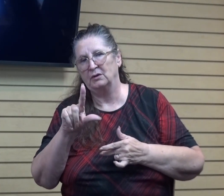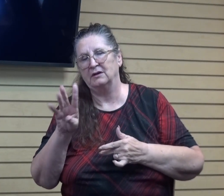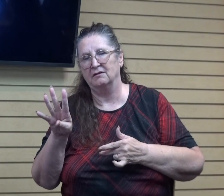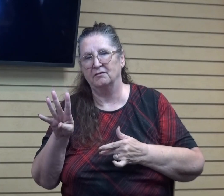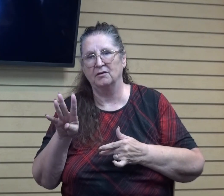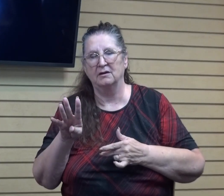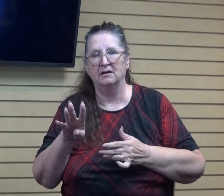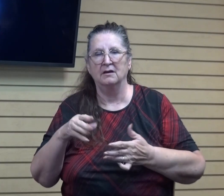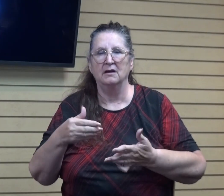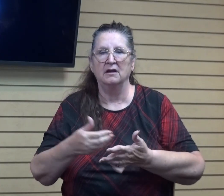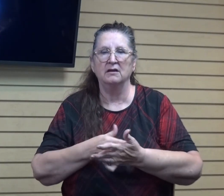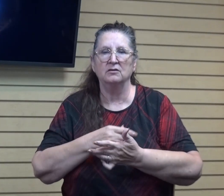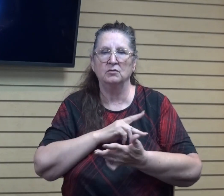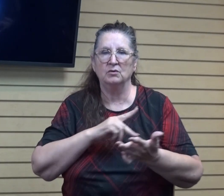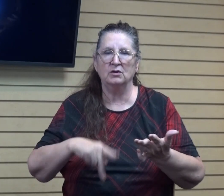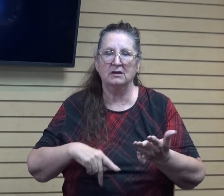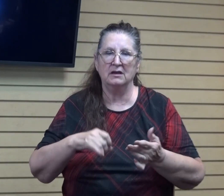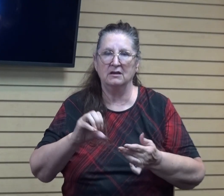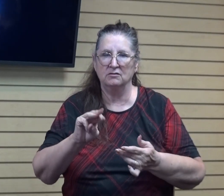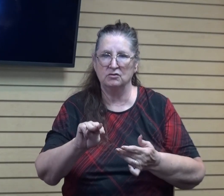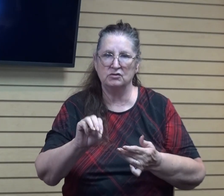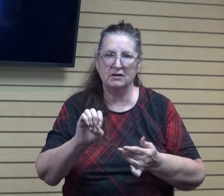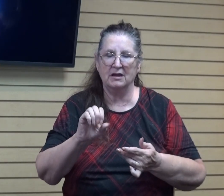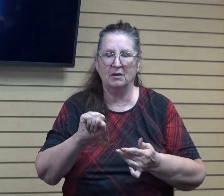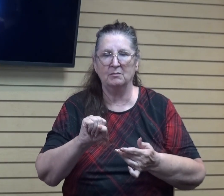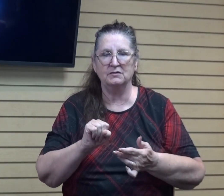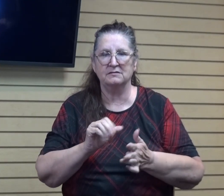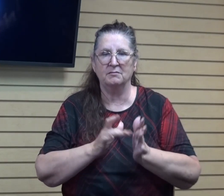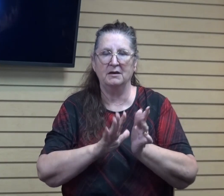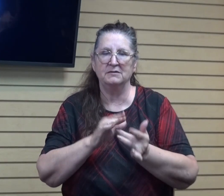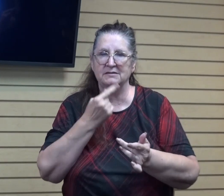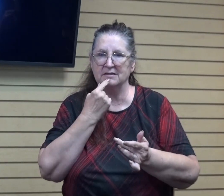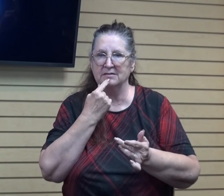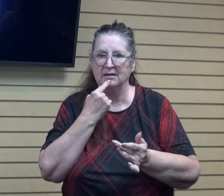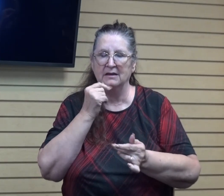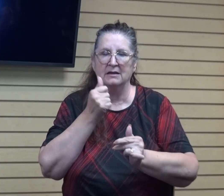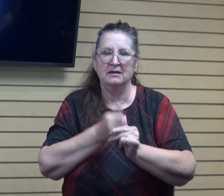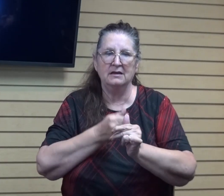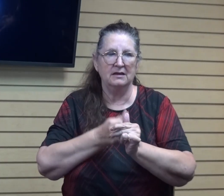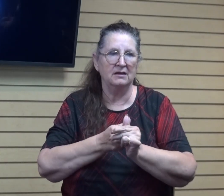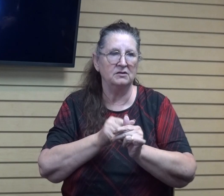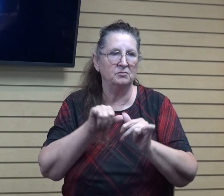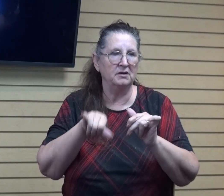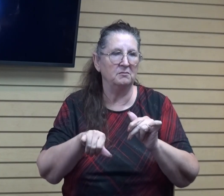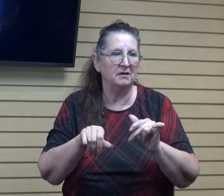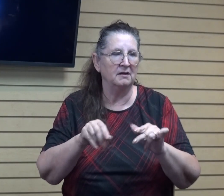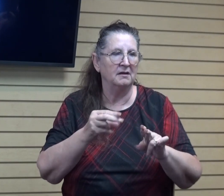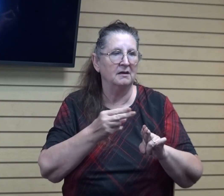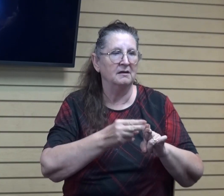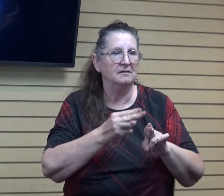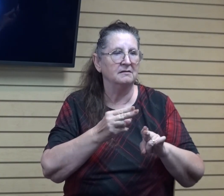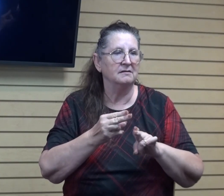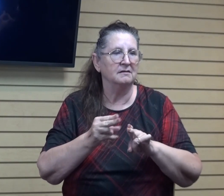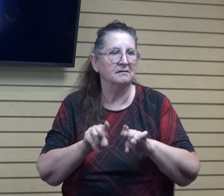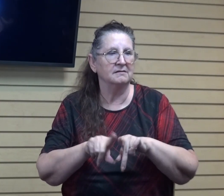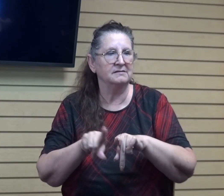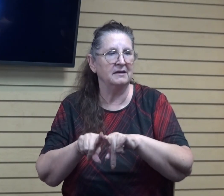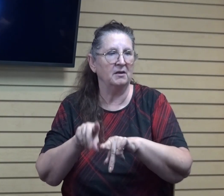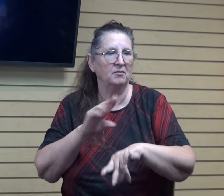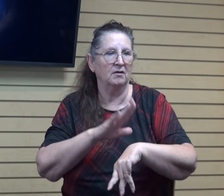King James Version, we are told, "Let each one remain in the same calling in which he was called. Were